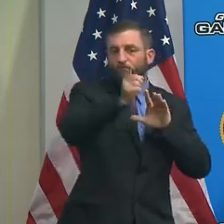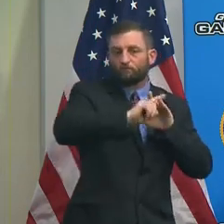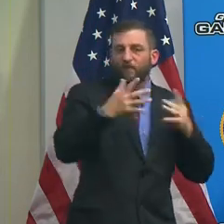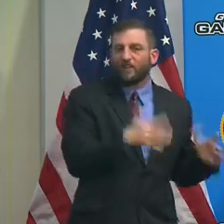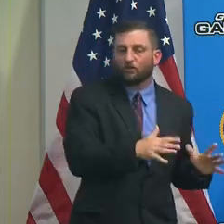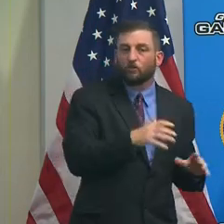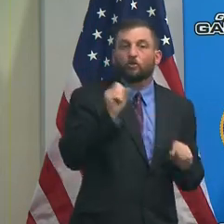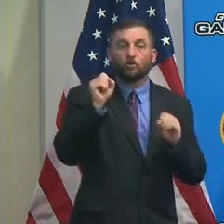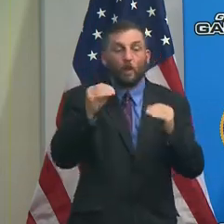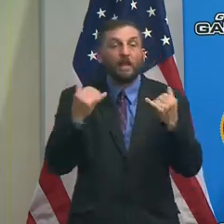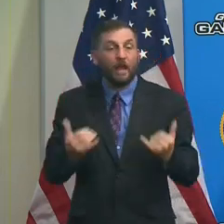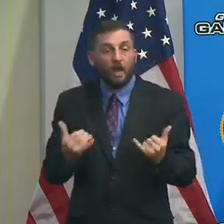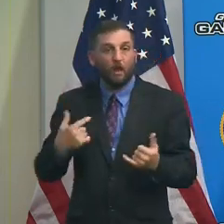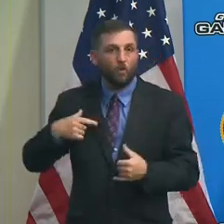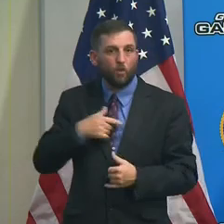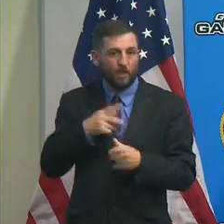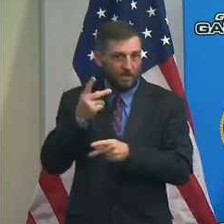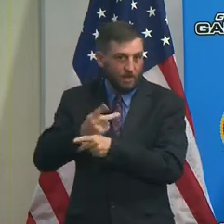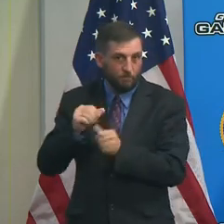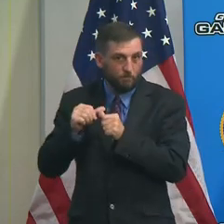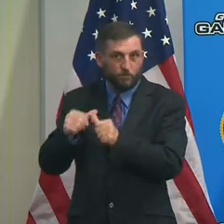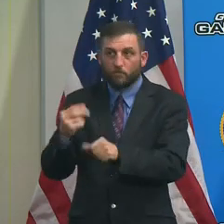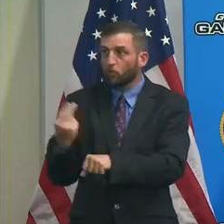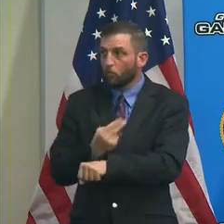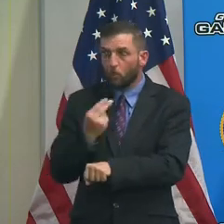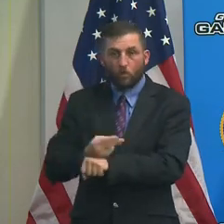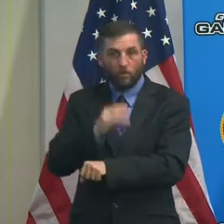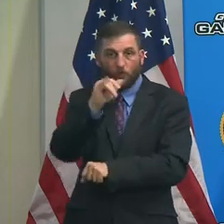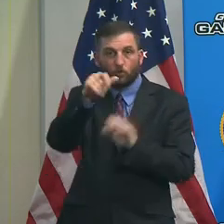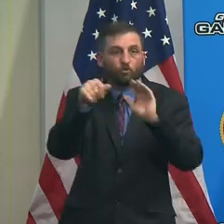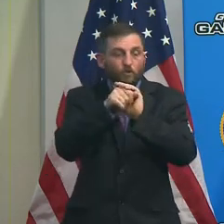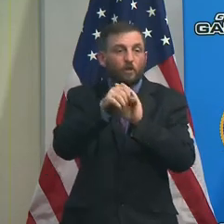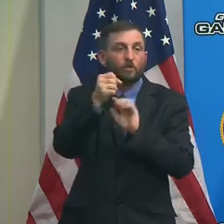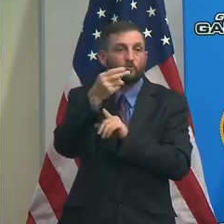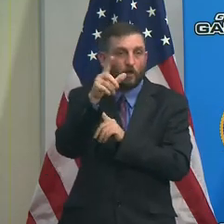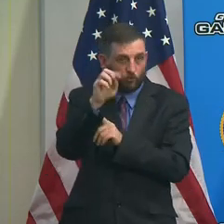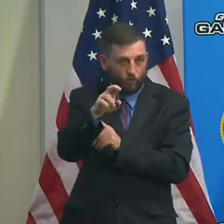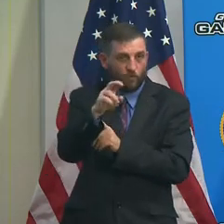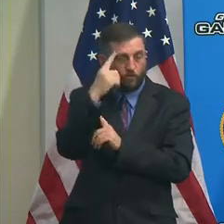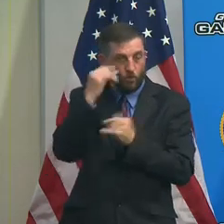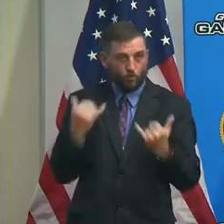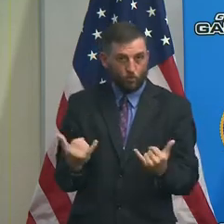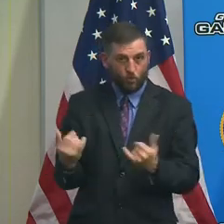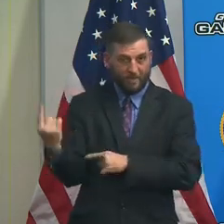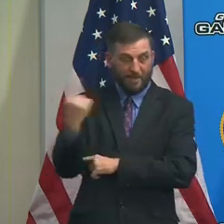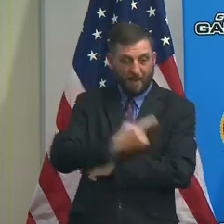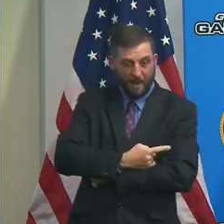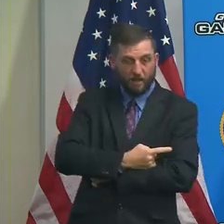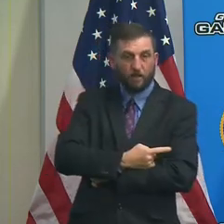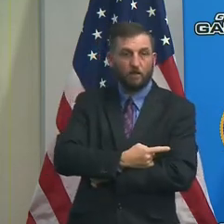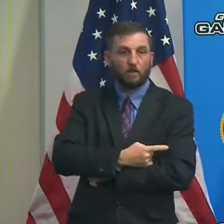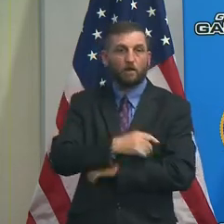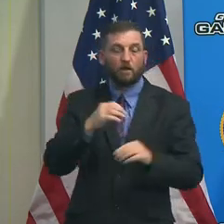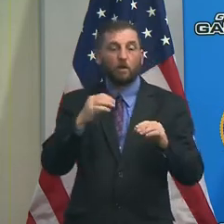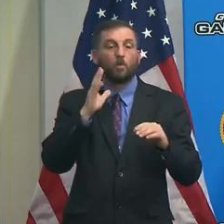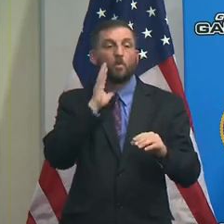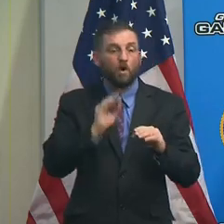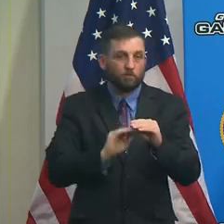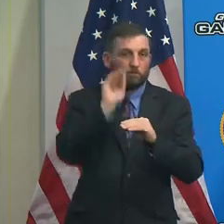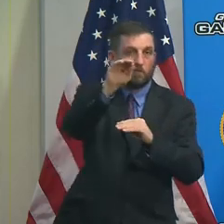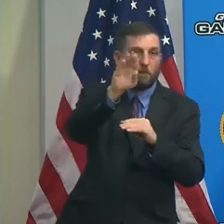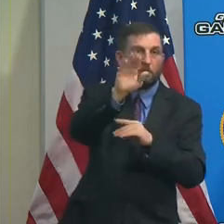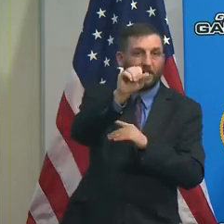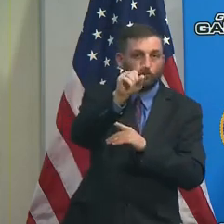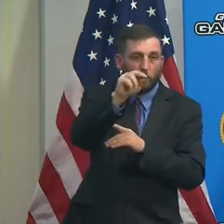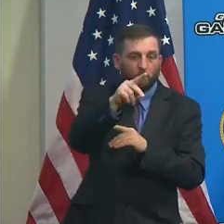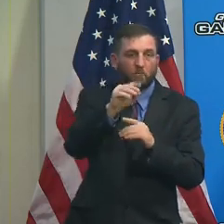going to continue to utilize these shelters today. And like I said, we will add folks to Bastrop. We'll add folks